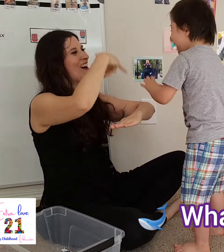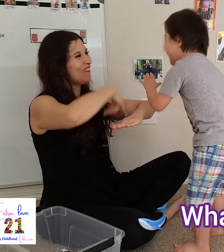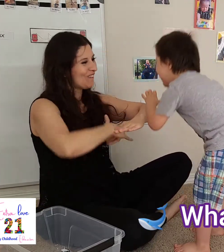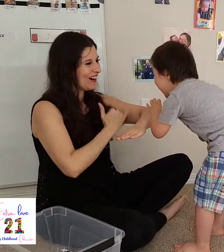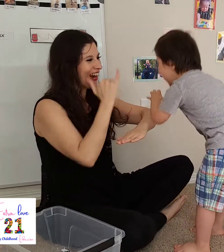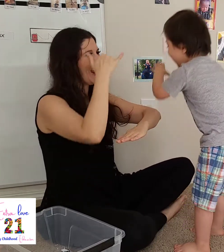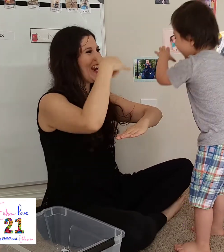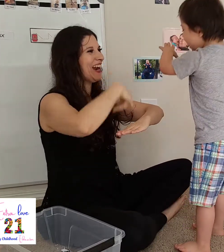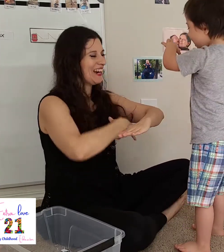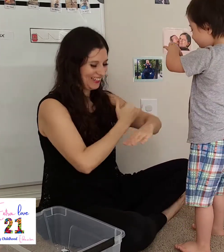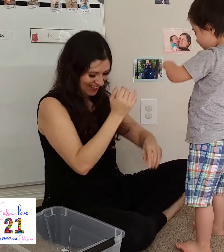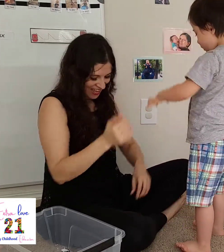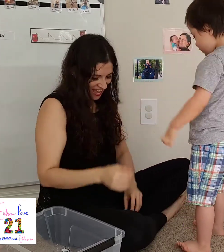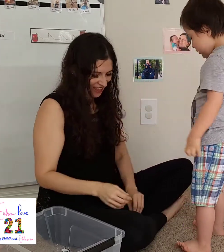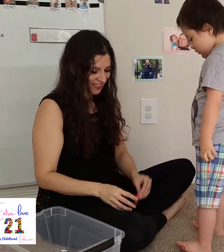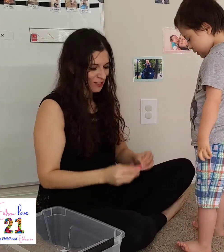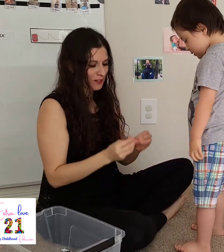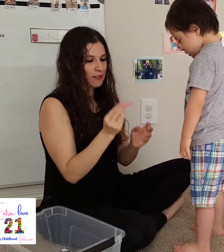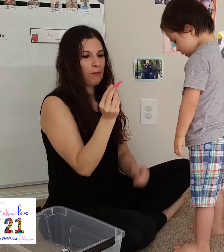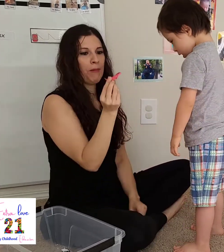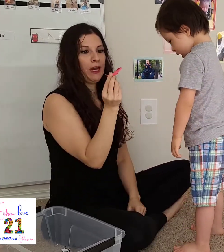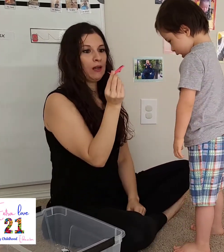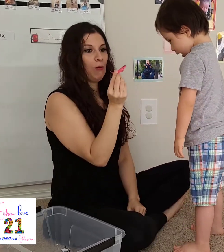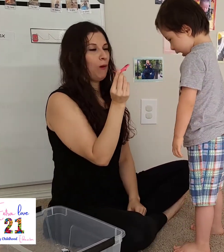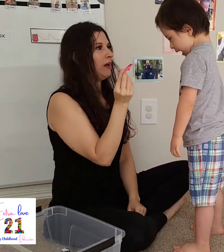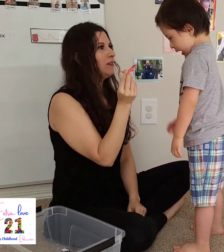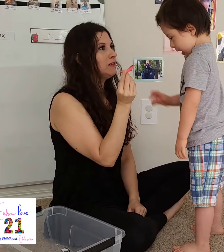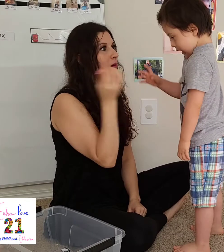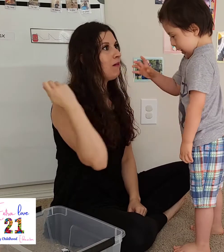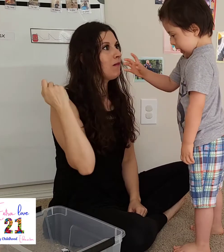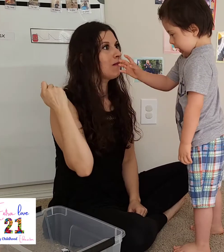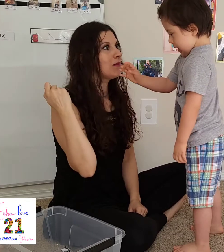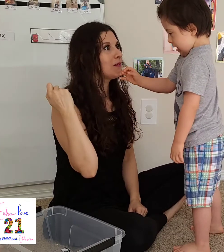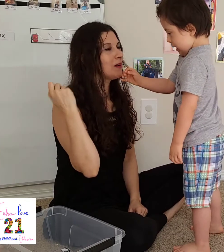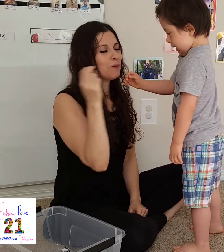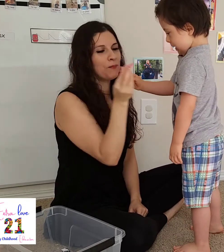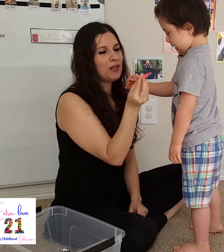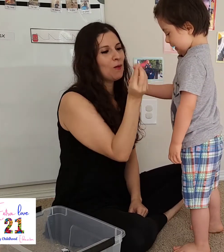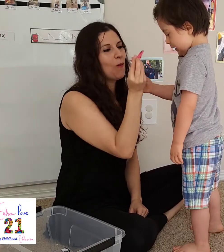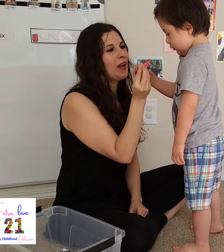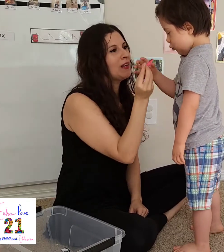a whale. And this one is a pink whale. A pink whale.